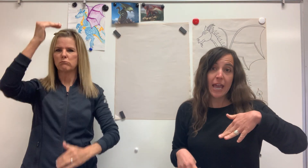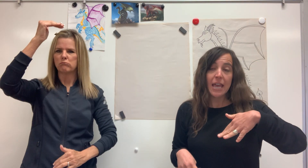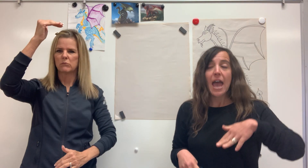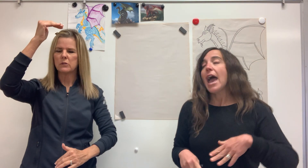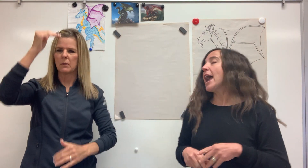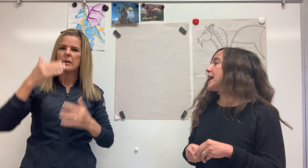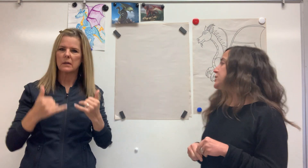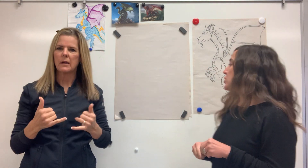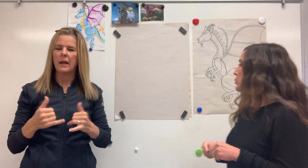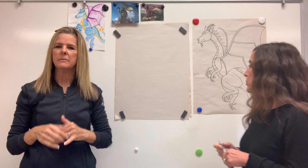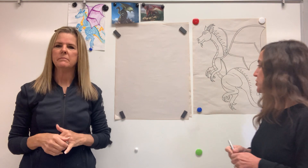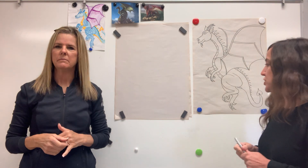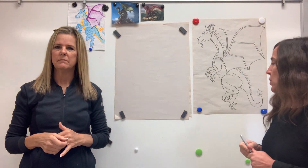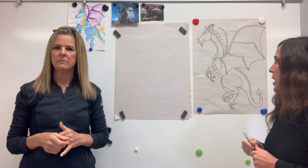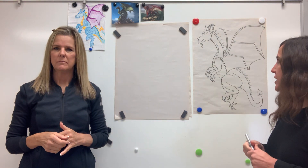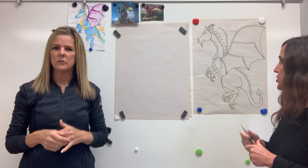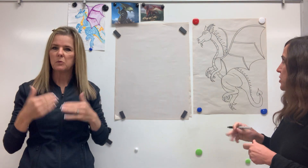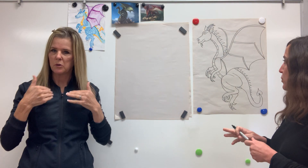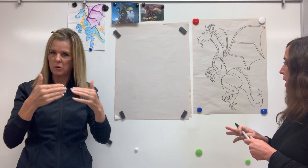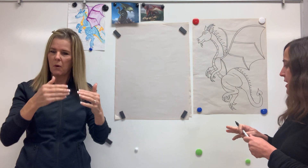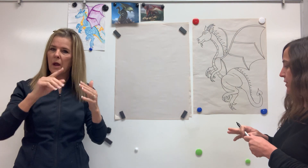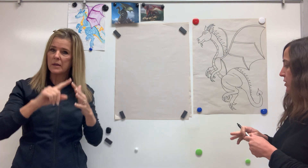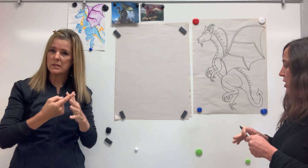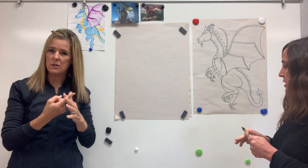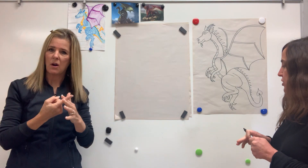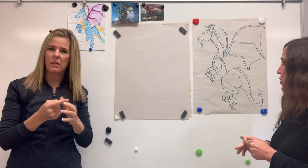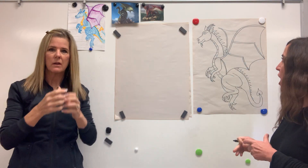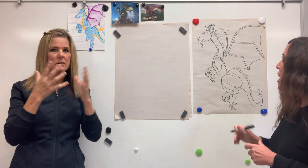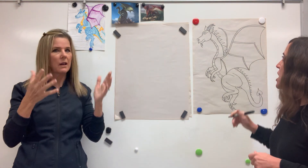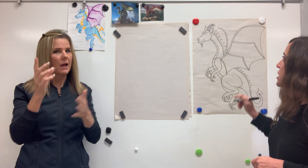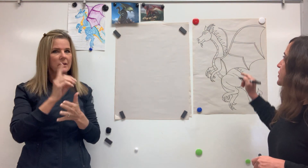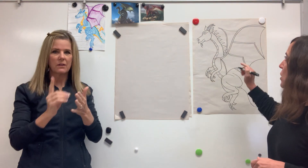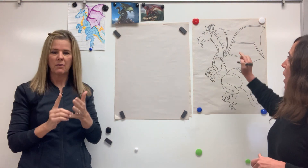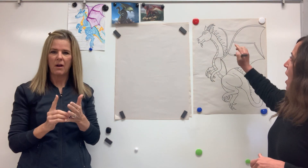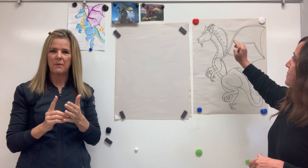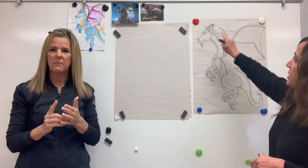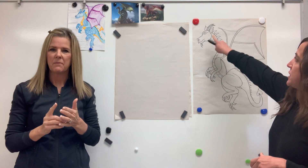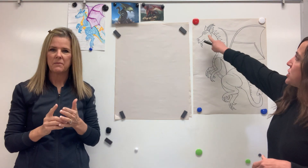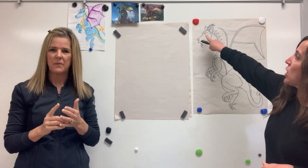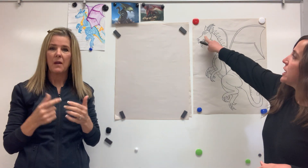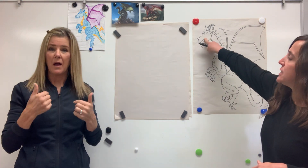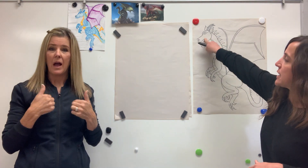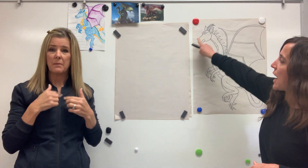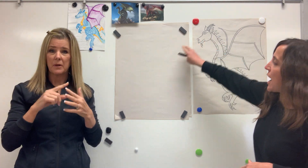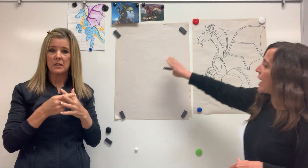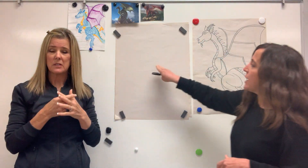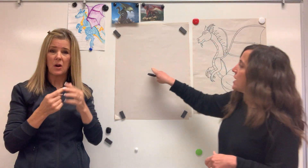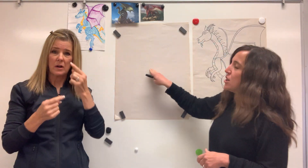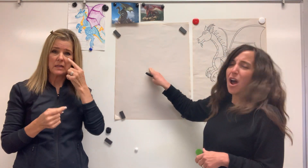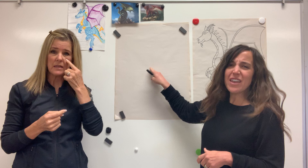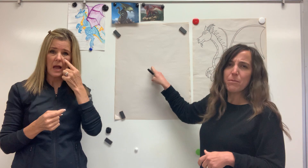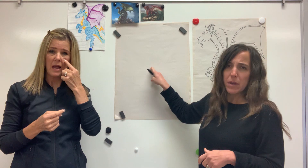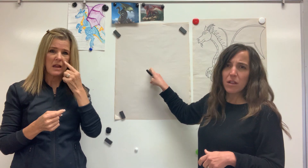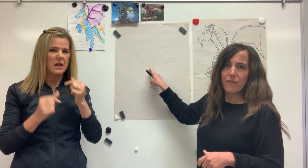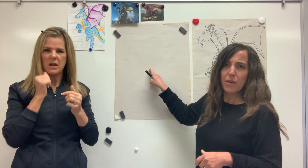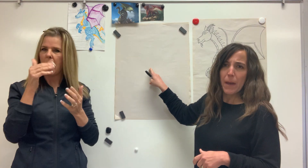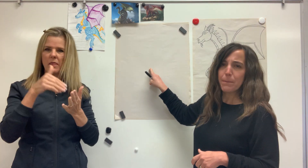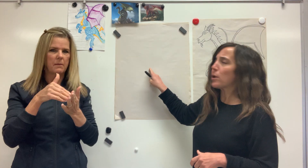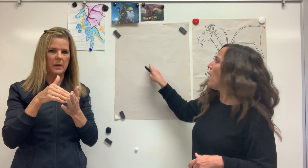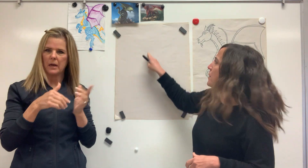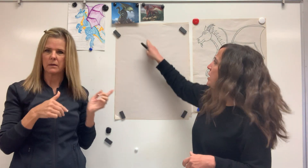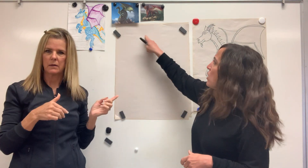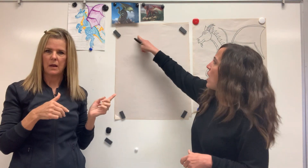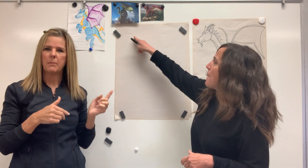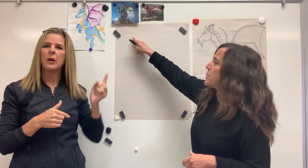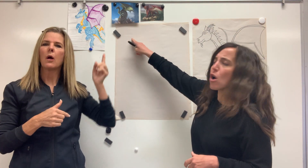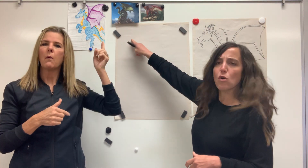tall today. And so we will just go ahead and jump right in. There's a lot to draw. So I'm gonna start his eye, not in the middle of the